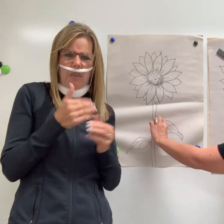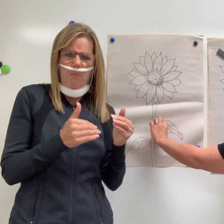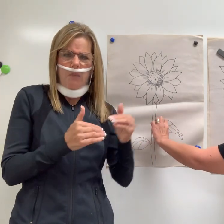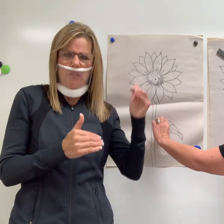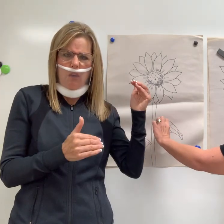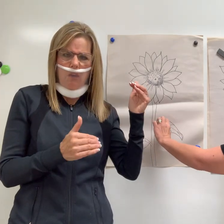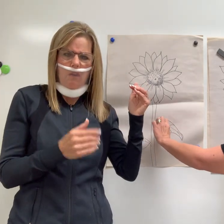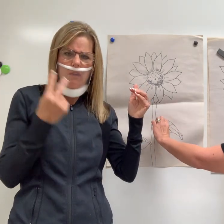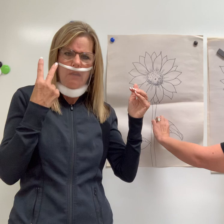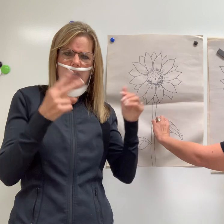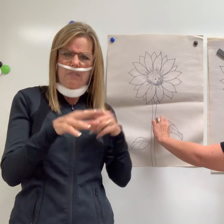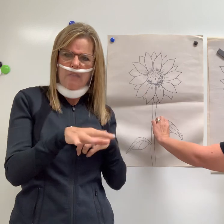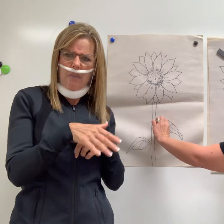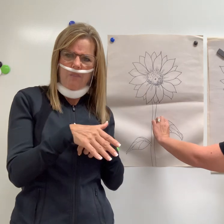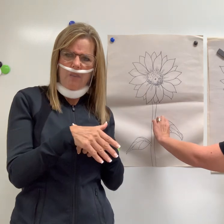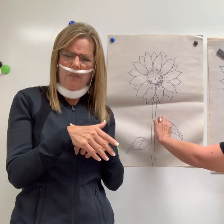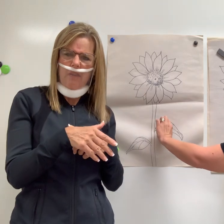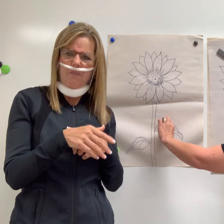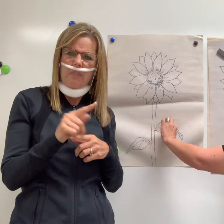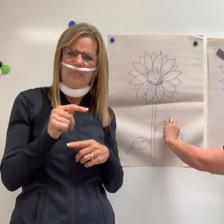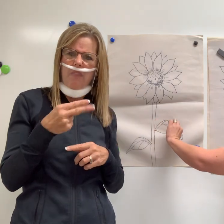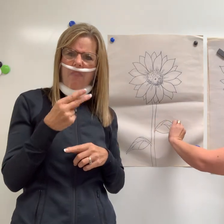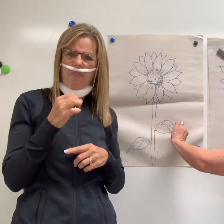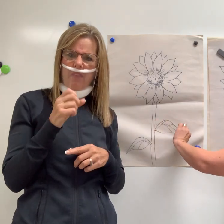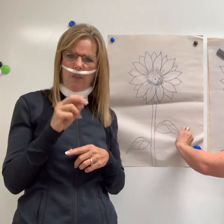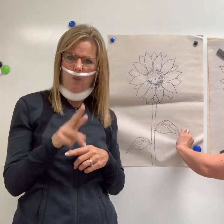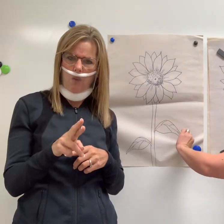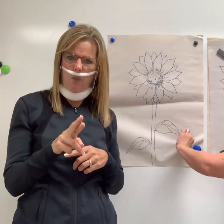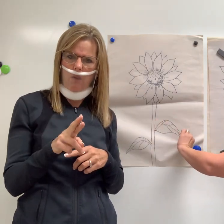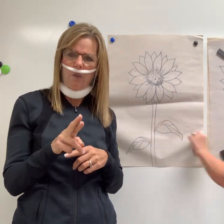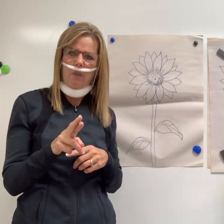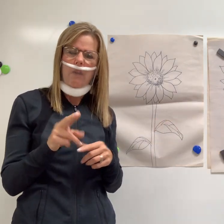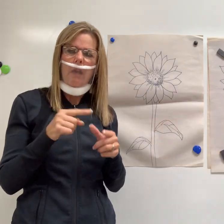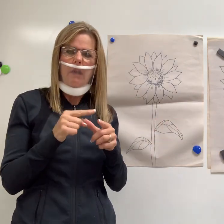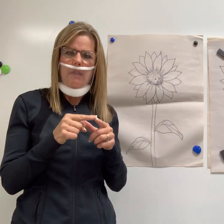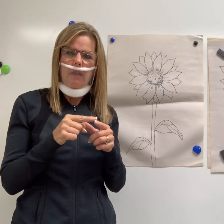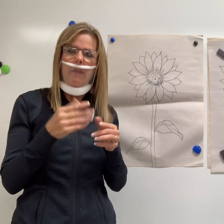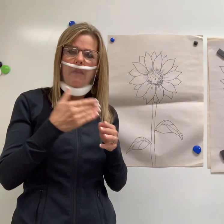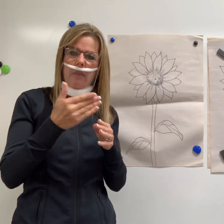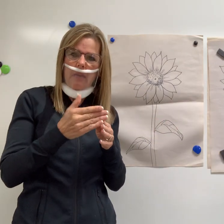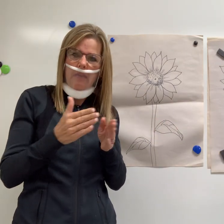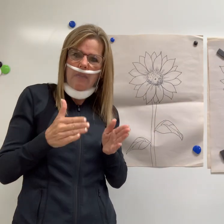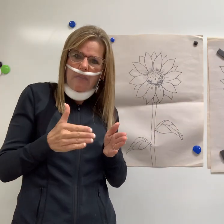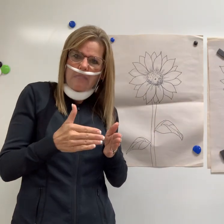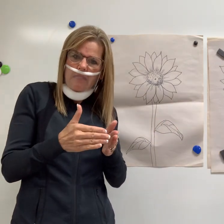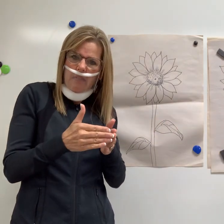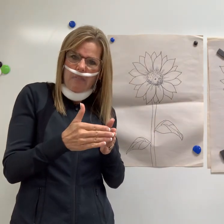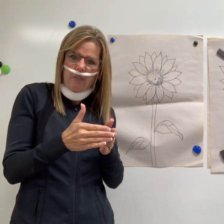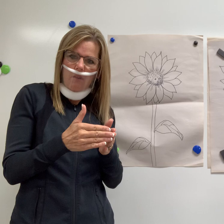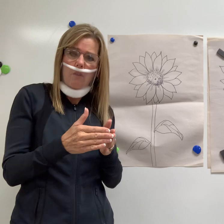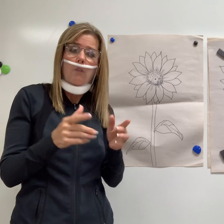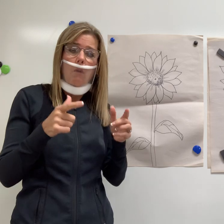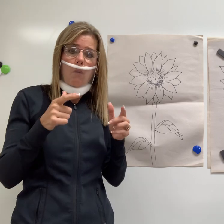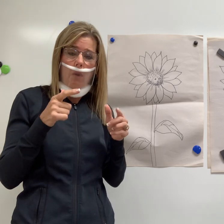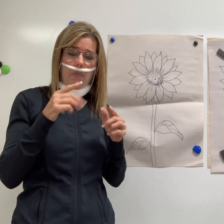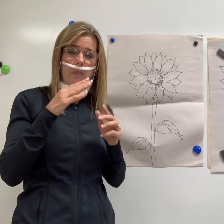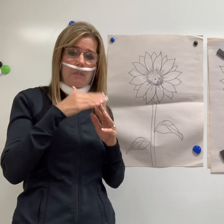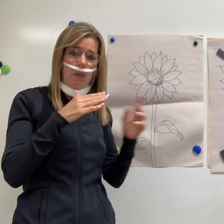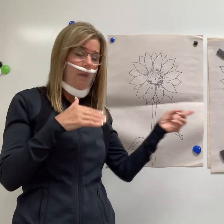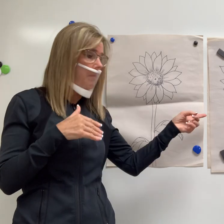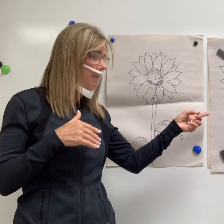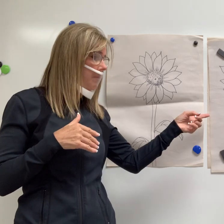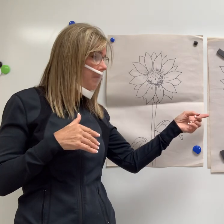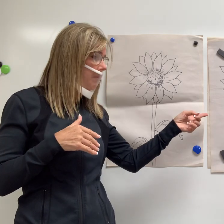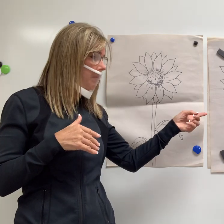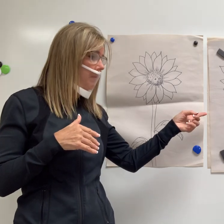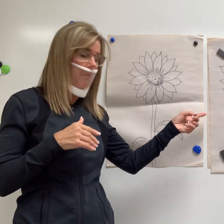the leaf is thicker? And then as it gets to the end, it gets skinnier. So on the top, I'm gonna make it come up more to make